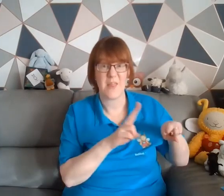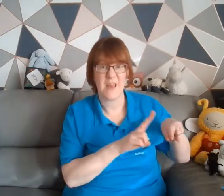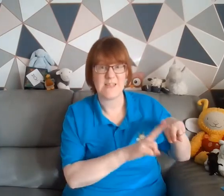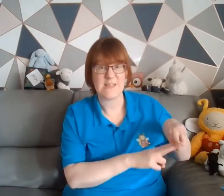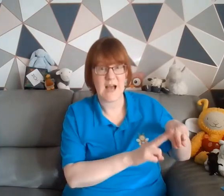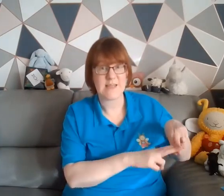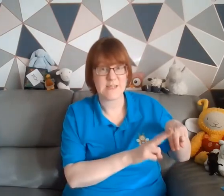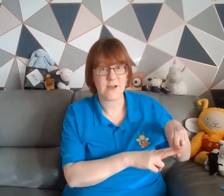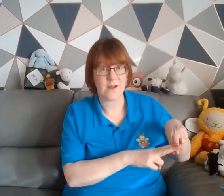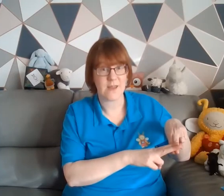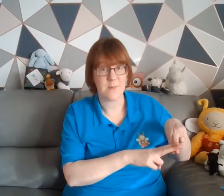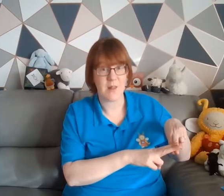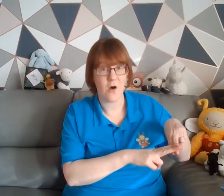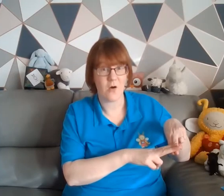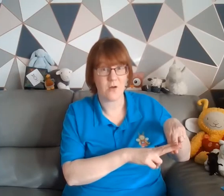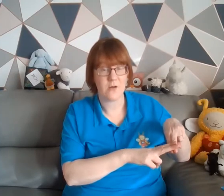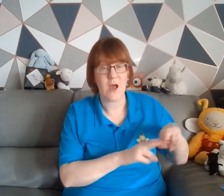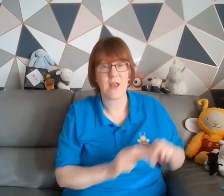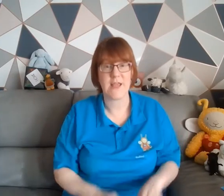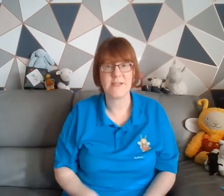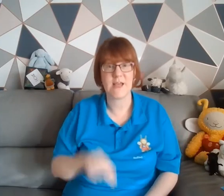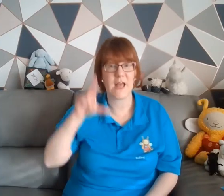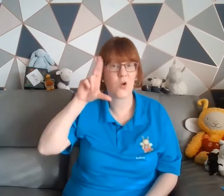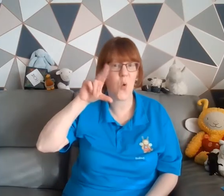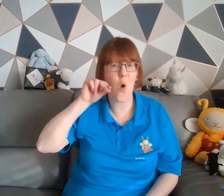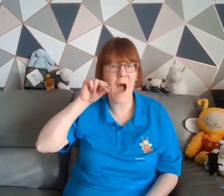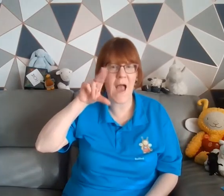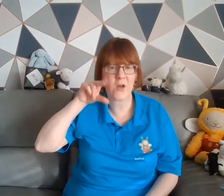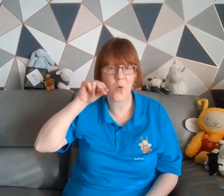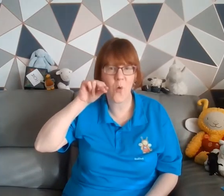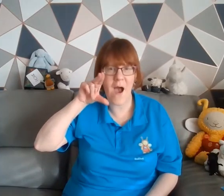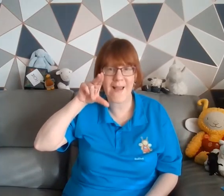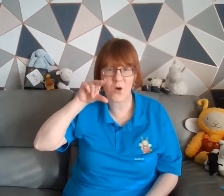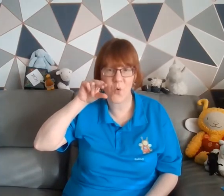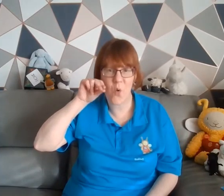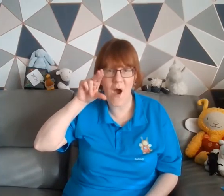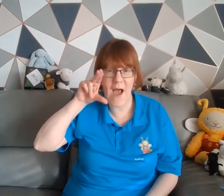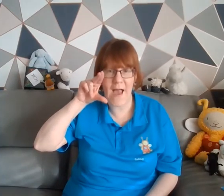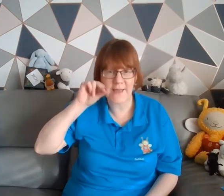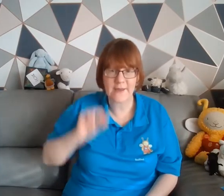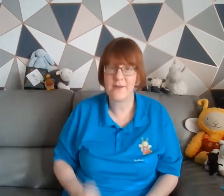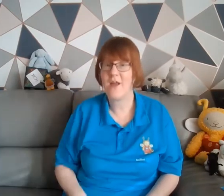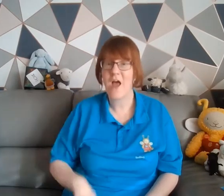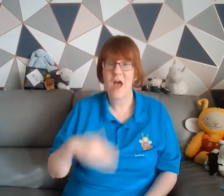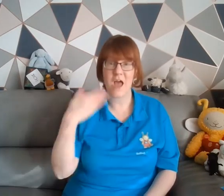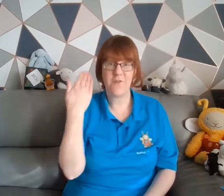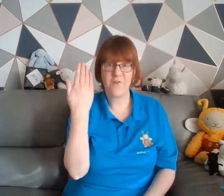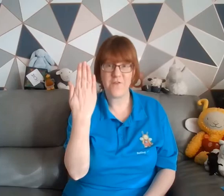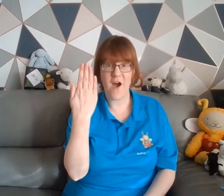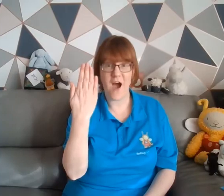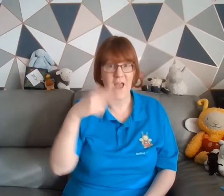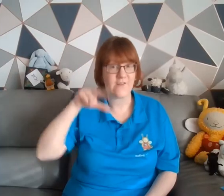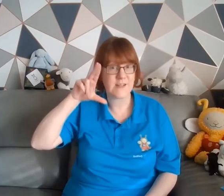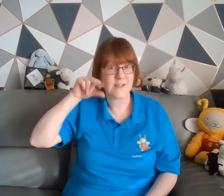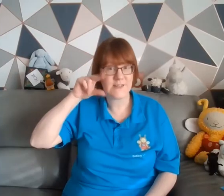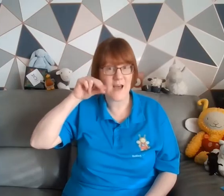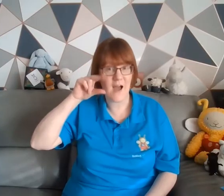then Daddy Duck came along and he said quack, quack, quack. And five little